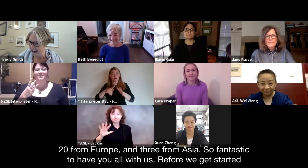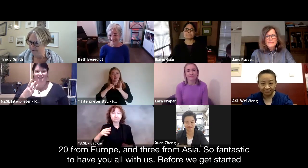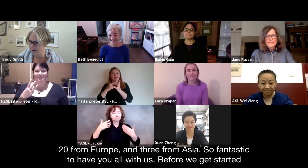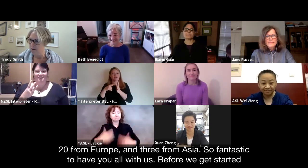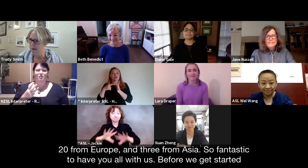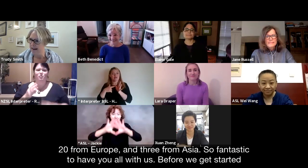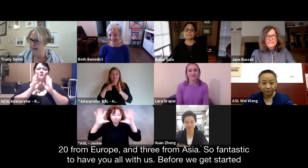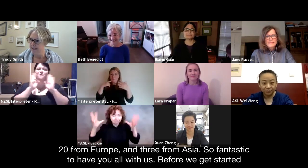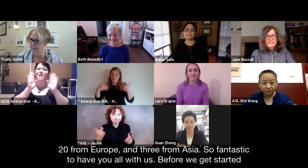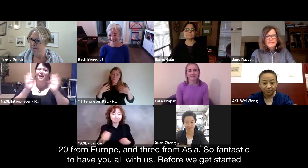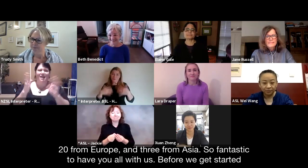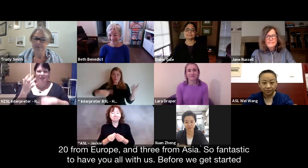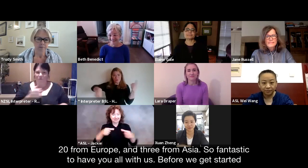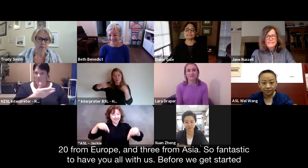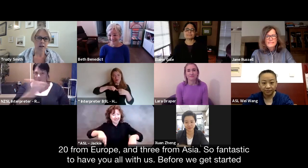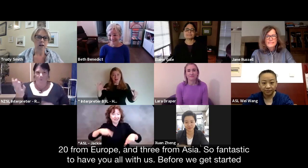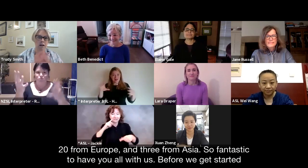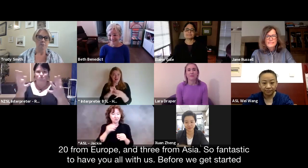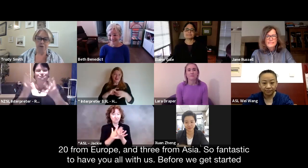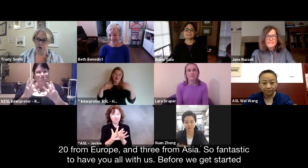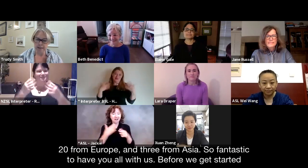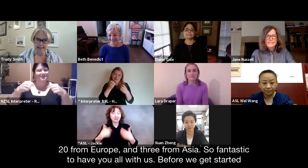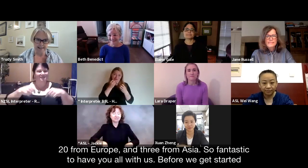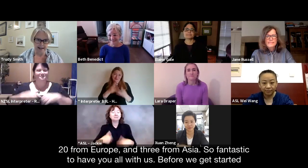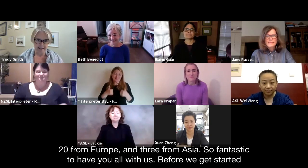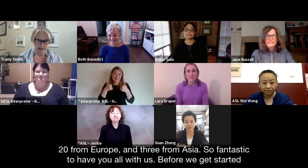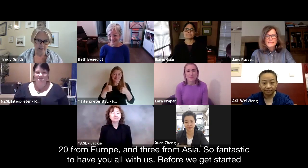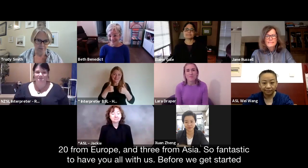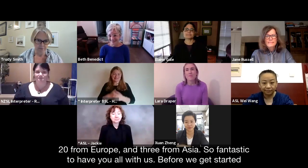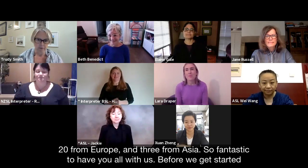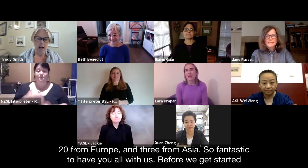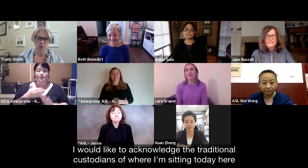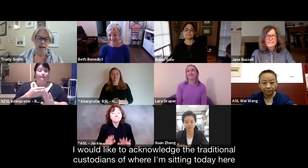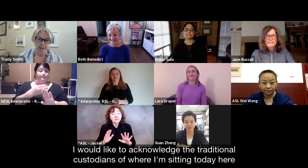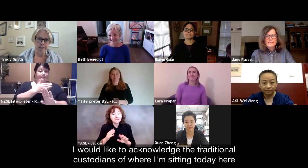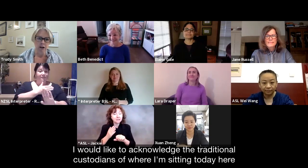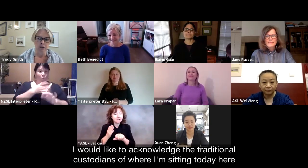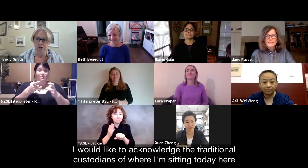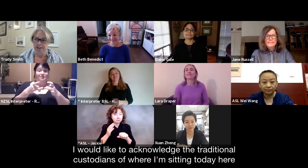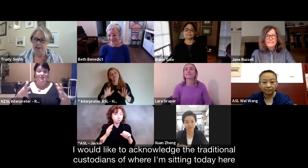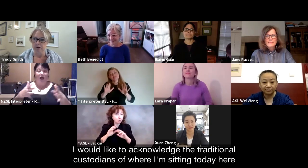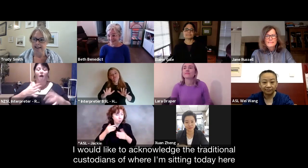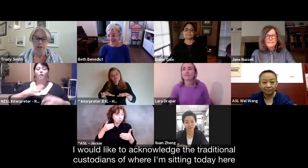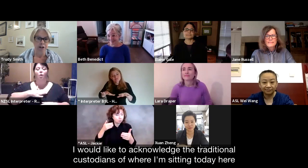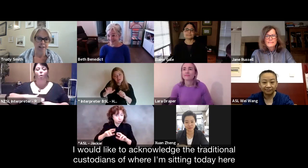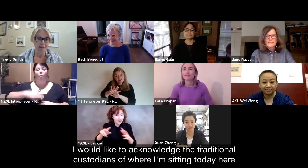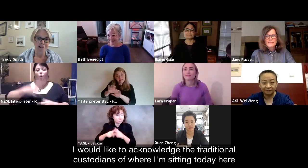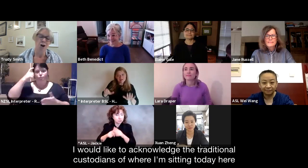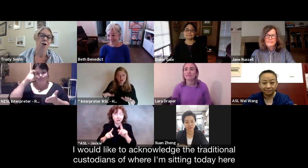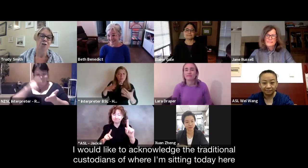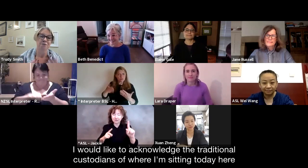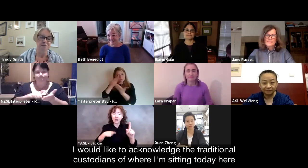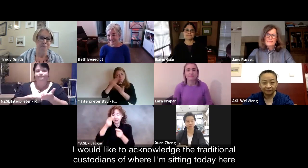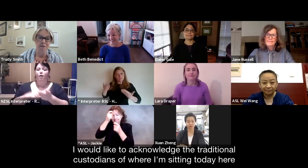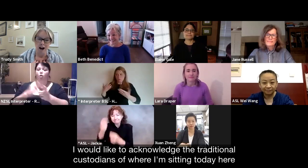to have you all with us. Before we get started, I would like to acknowledge the traditional custodians